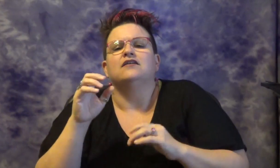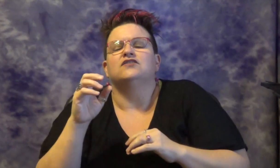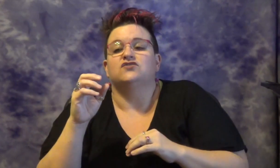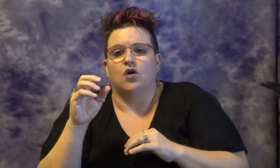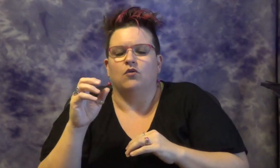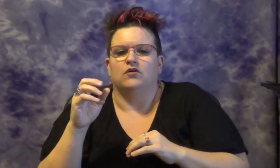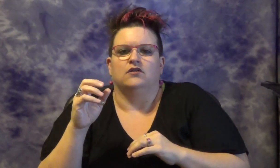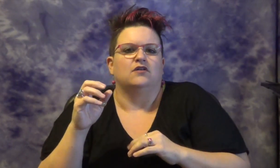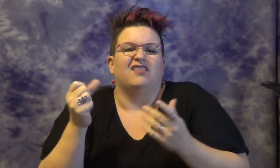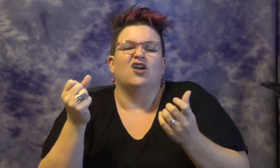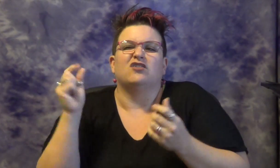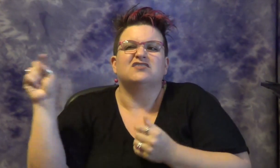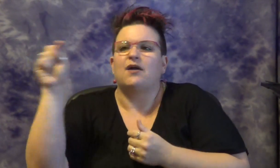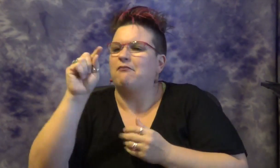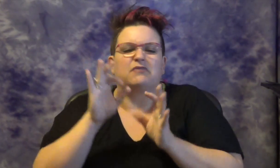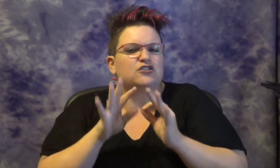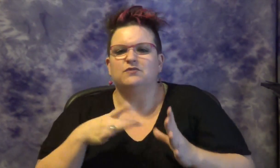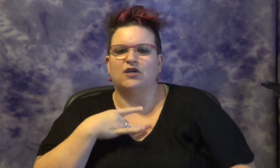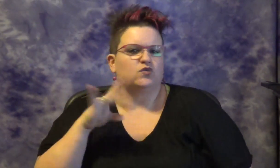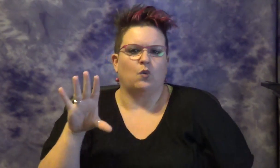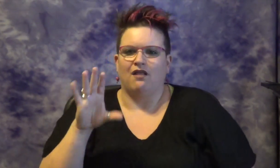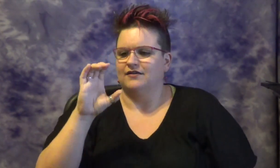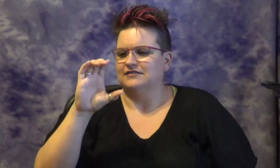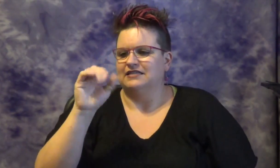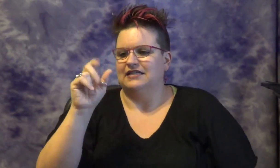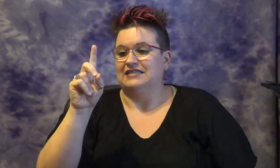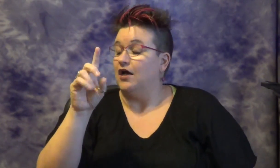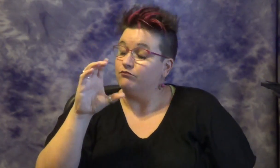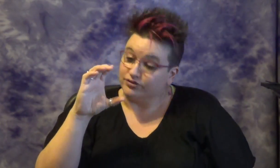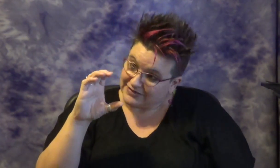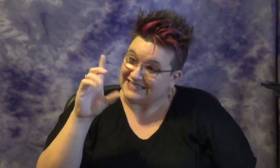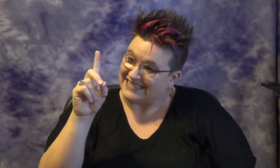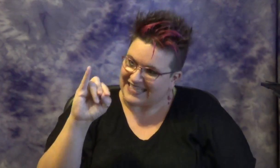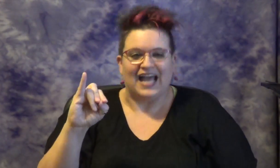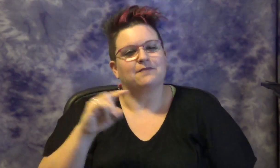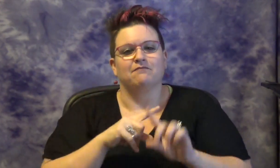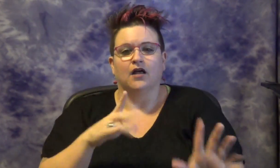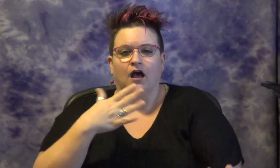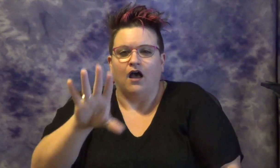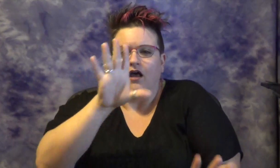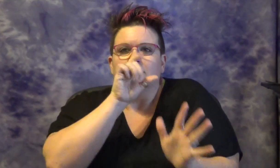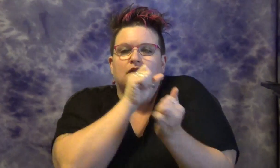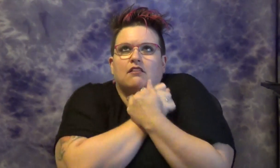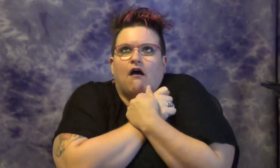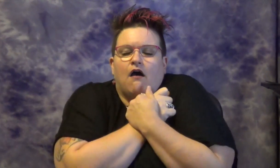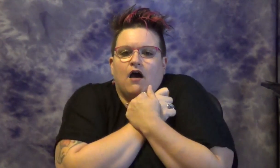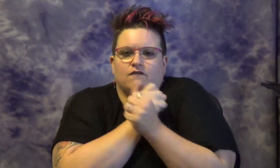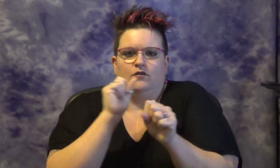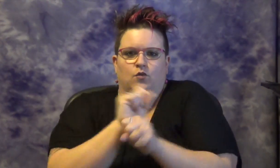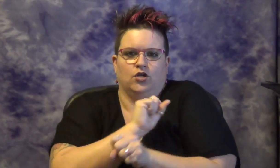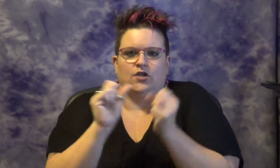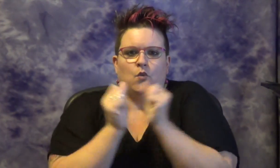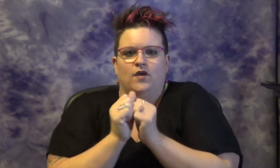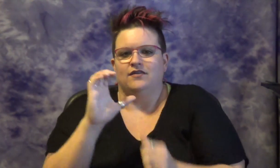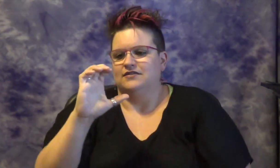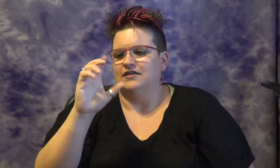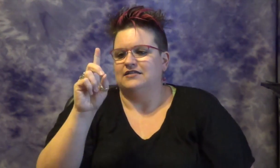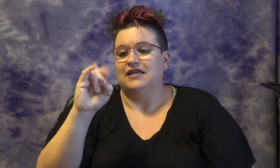people communicate, and that's our goal. And some interpreters, it's important that we have the CDIs. It's